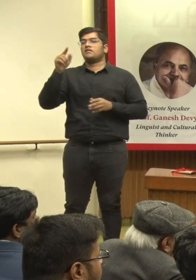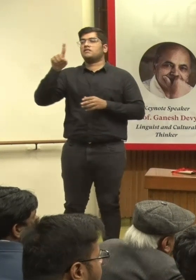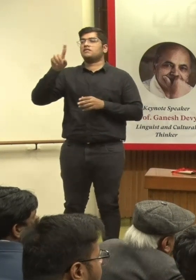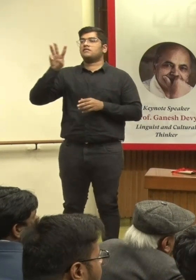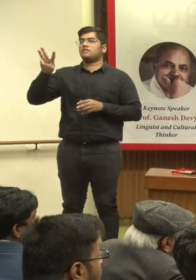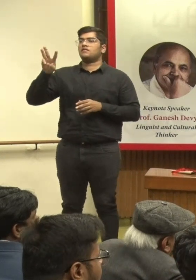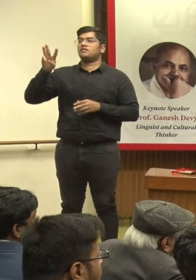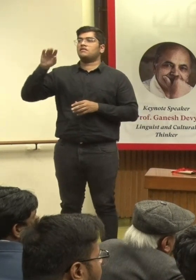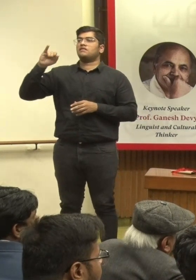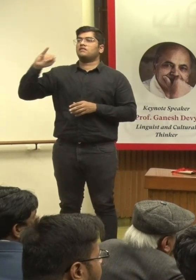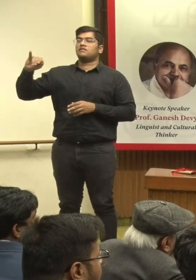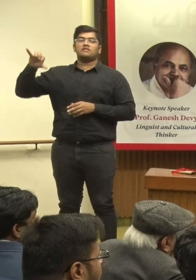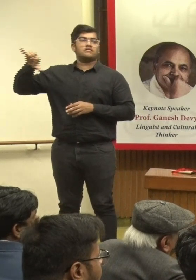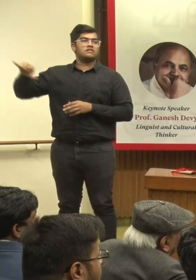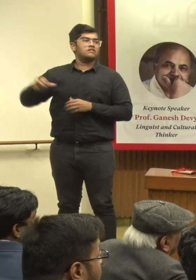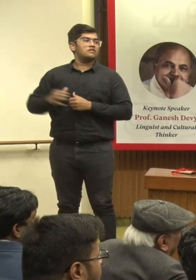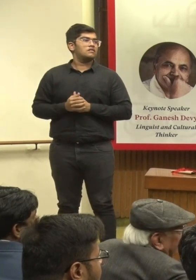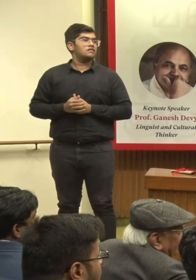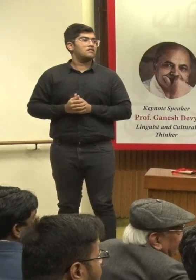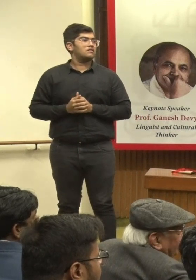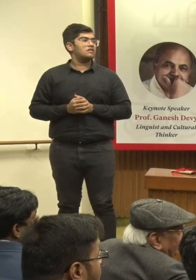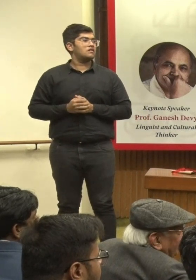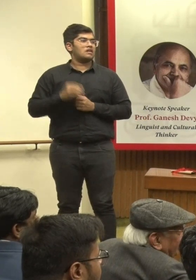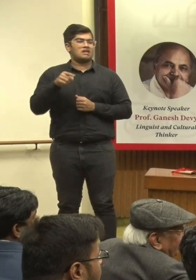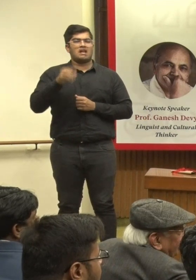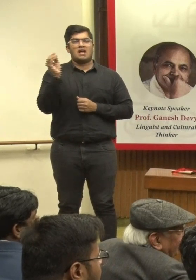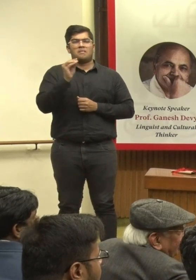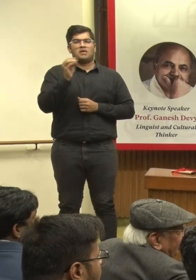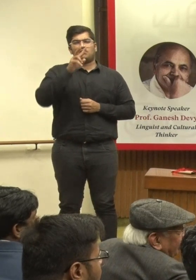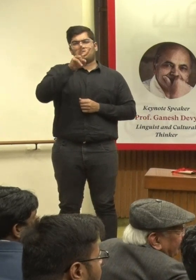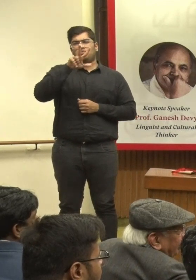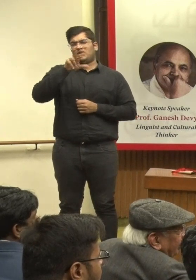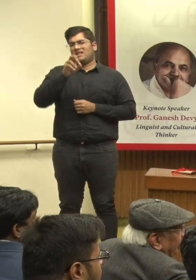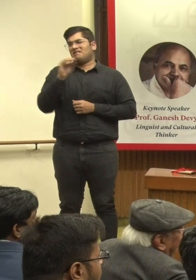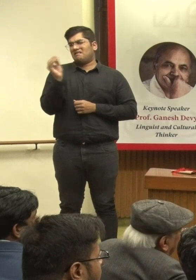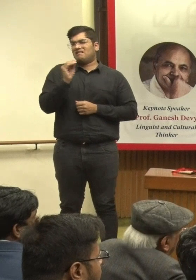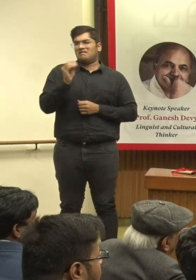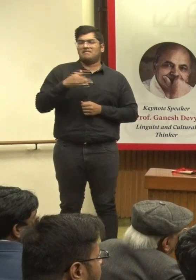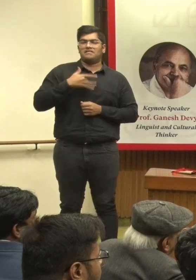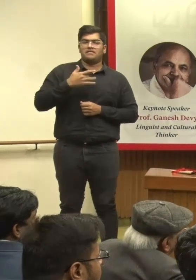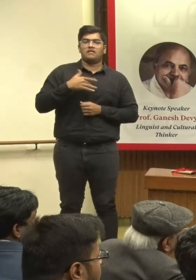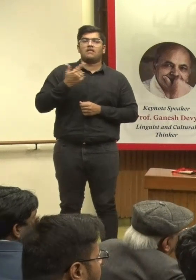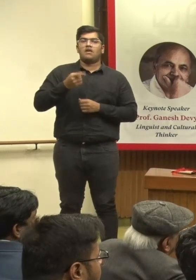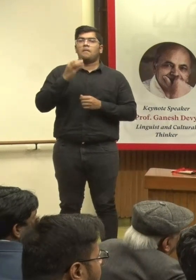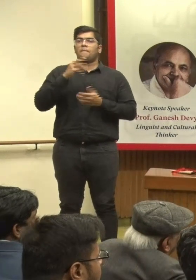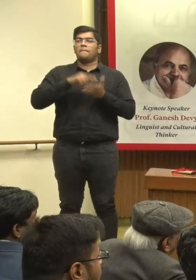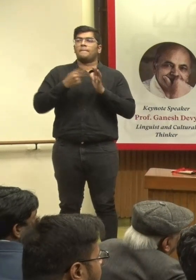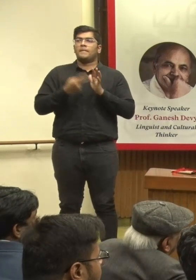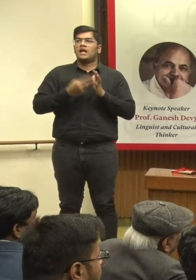somebody is good in maths, please do. It's roughly 280 or something. Mother tongues have gone.